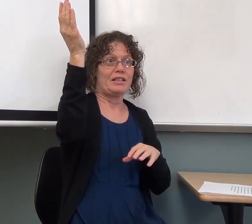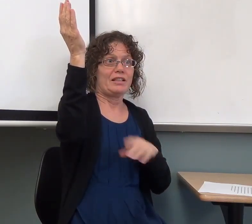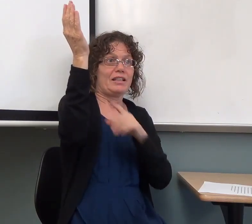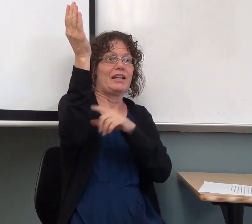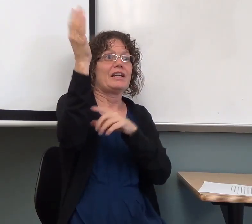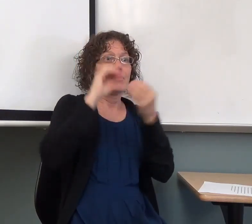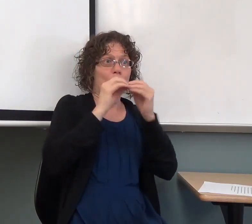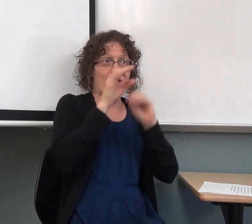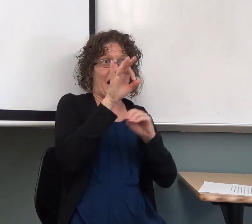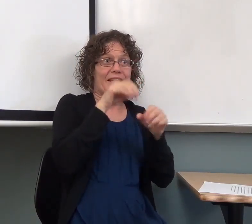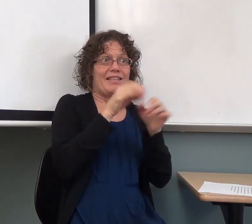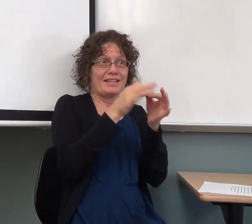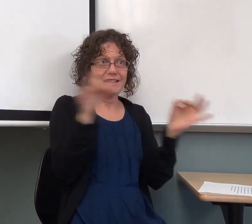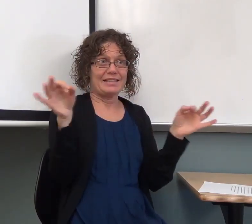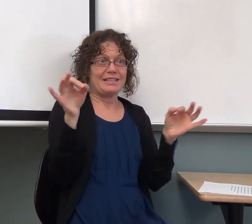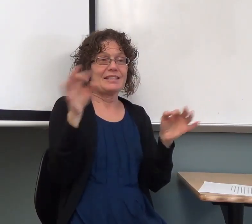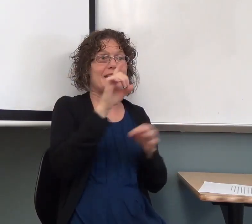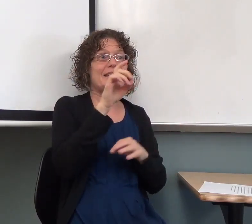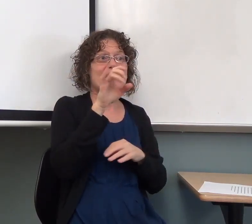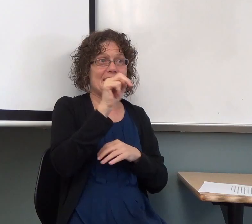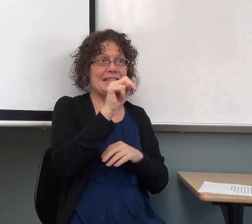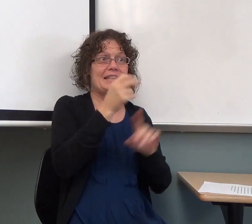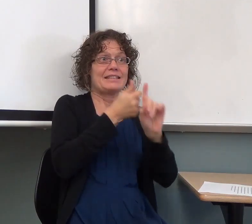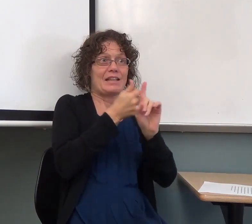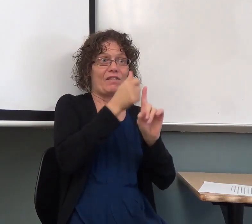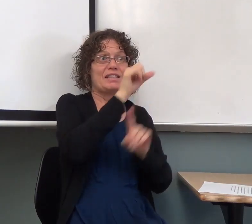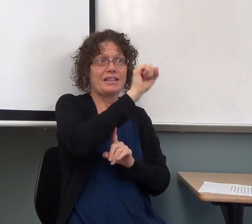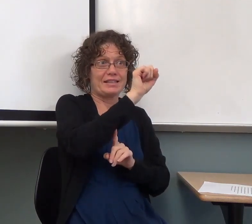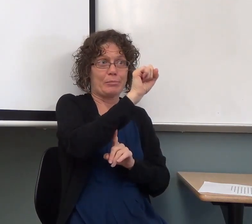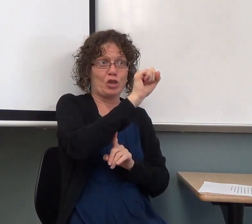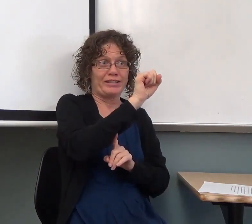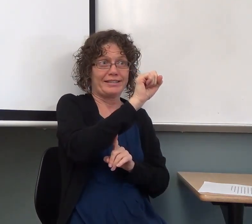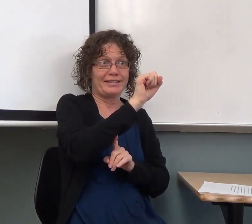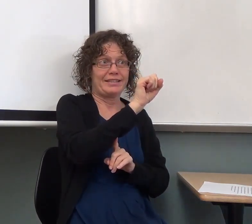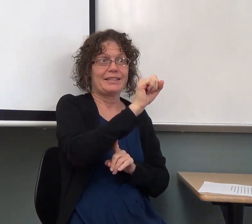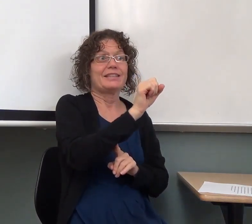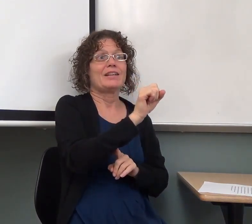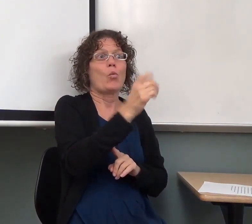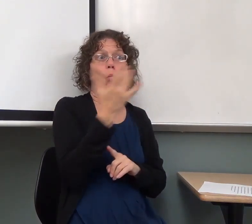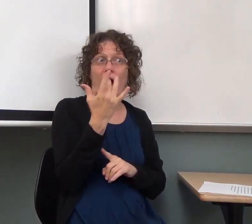sentence, Dean is the subject because he's the one doing something.